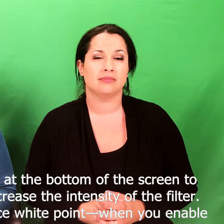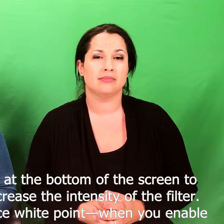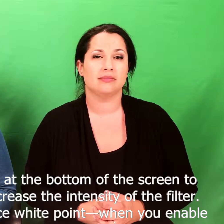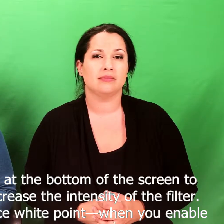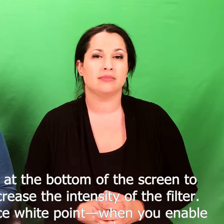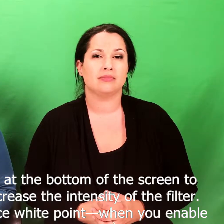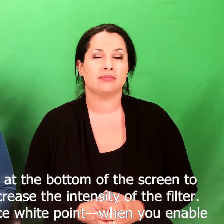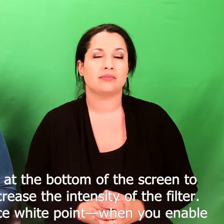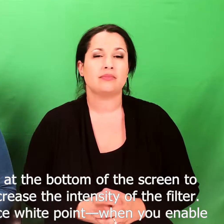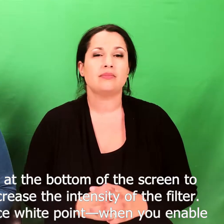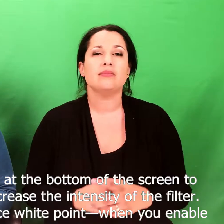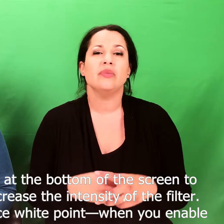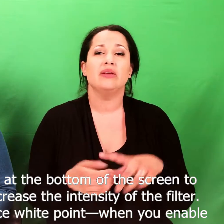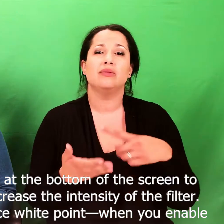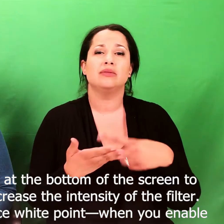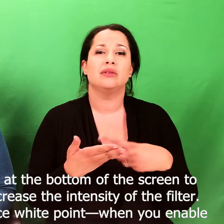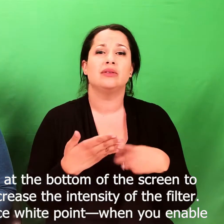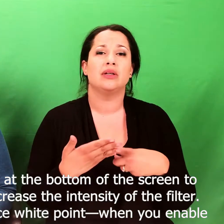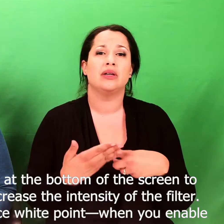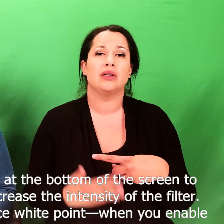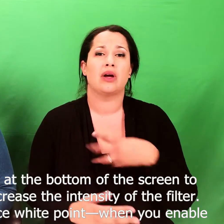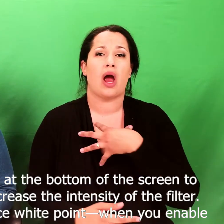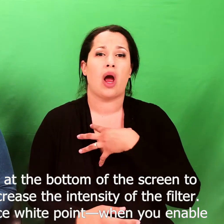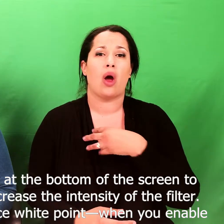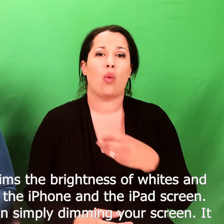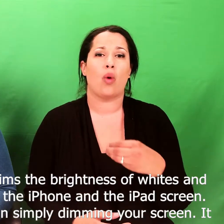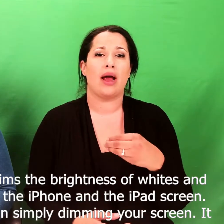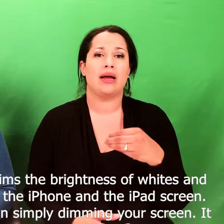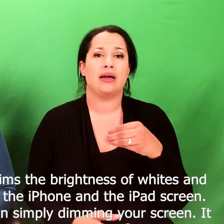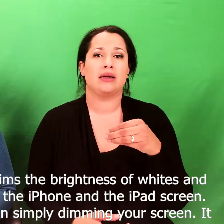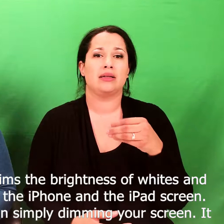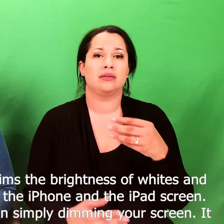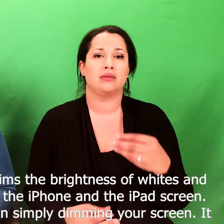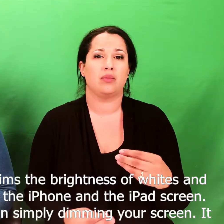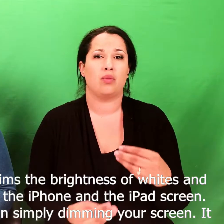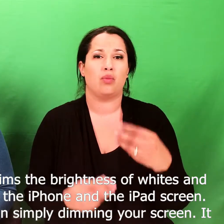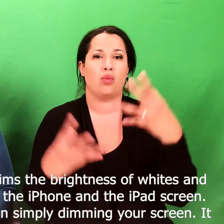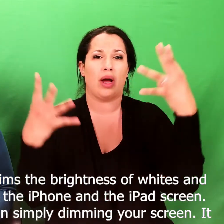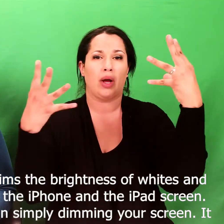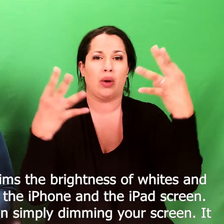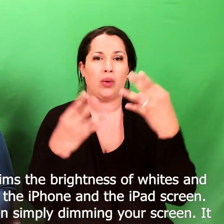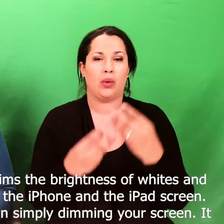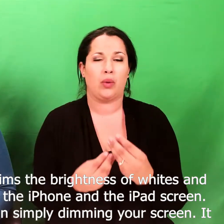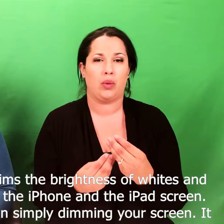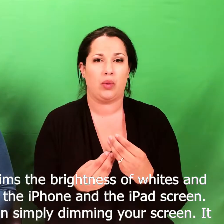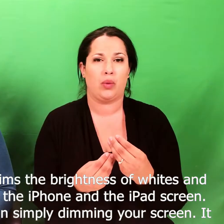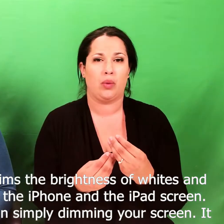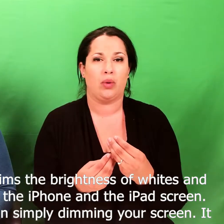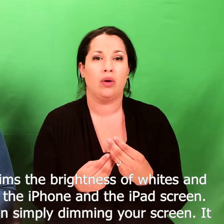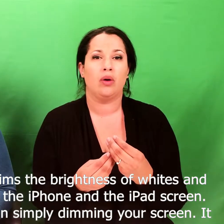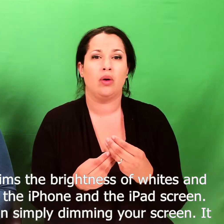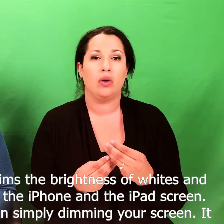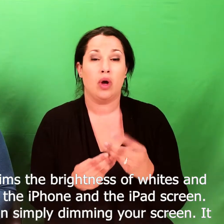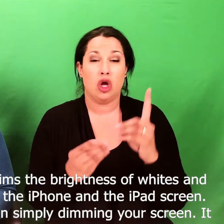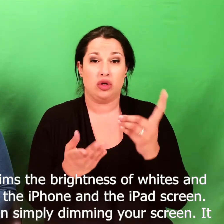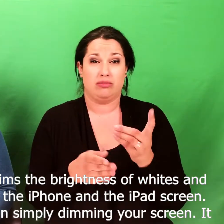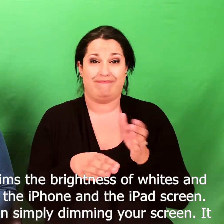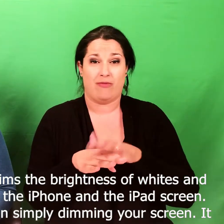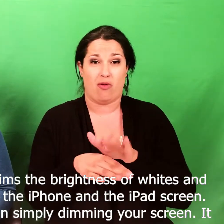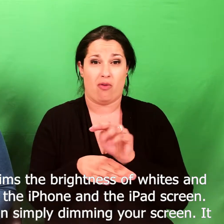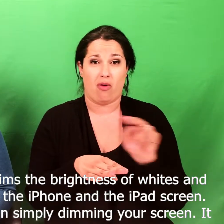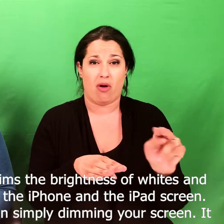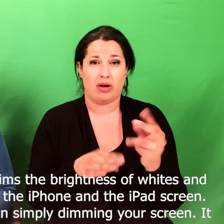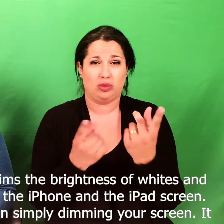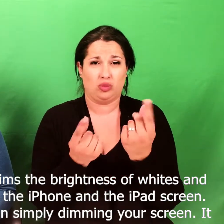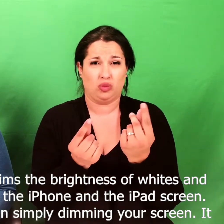Specific to reduce white point. When you enable white point, it dims the brightness of whites and bright